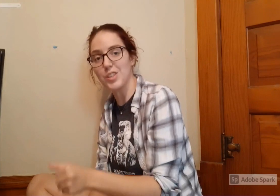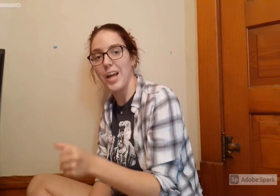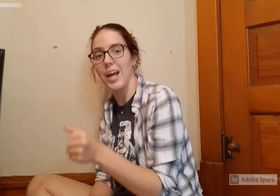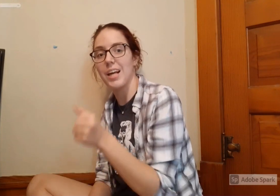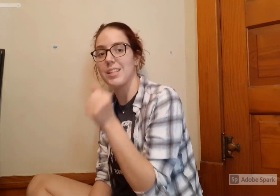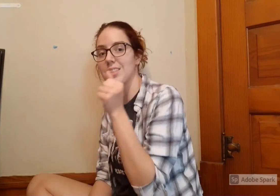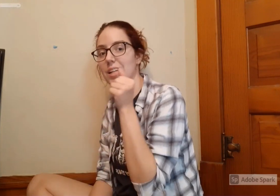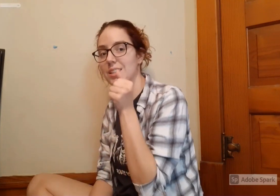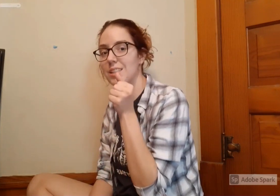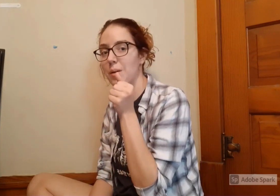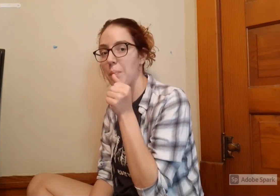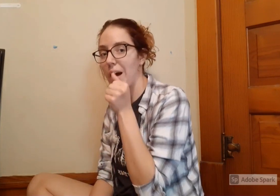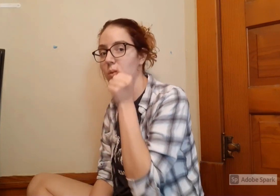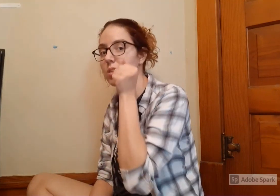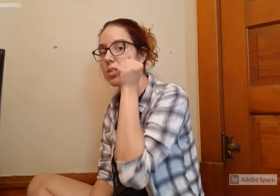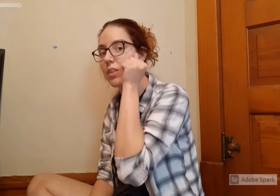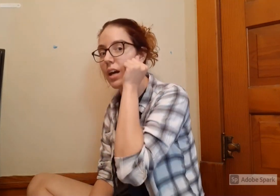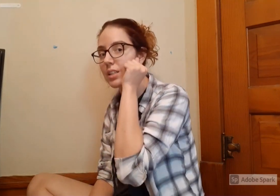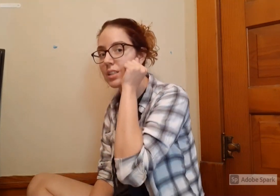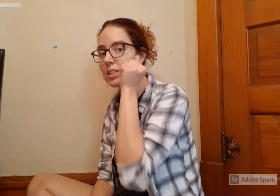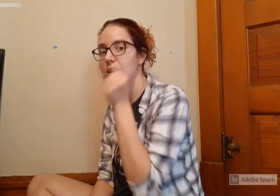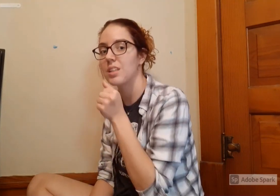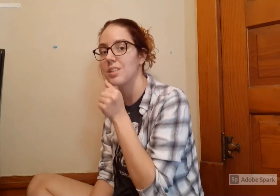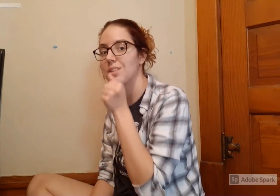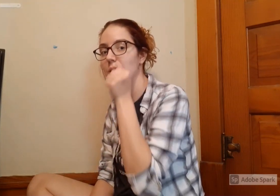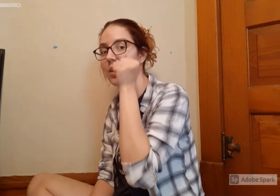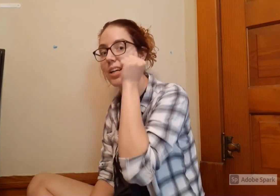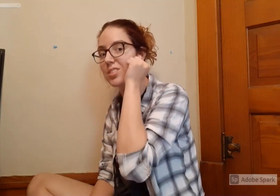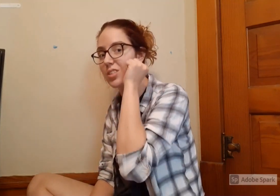Yesterday is just backwards of that. So yesterday.